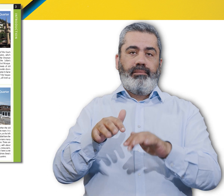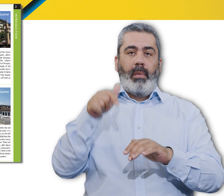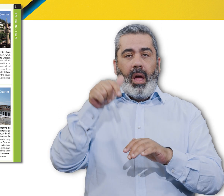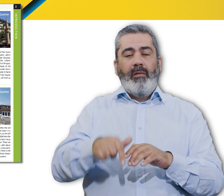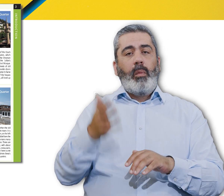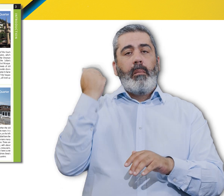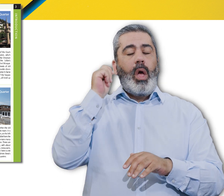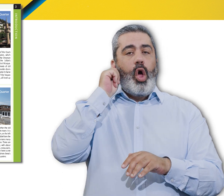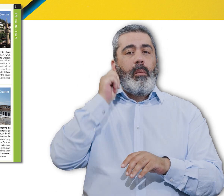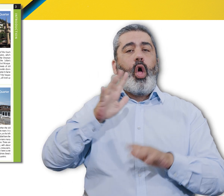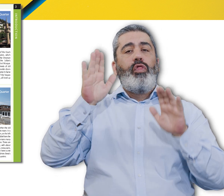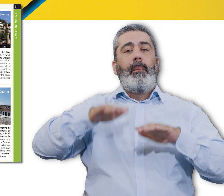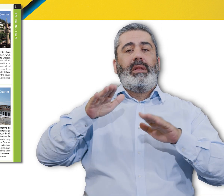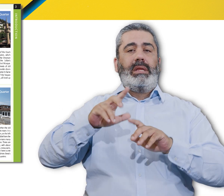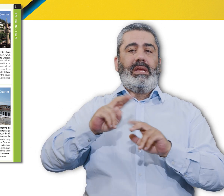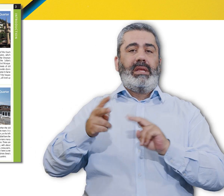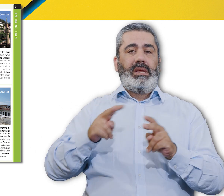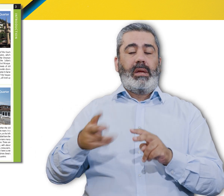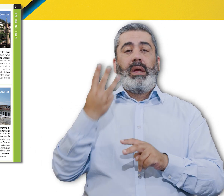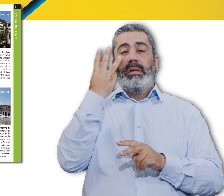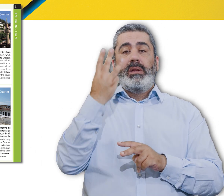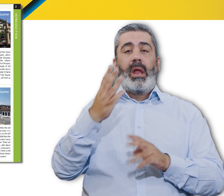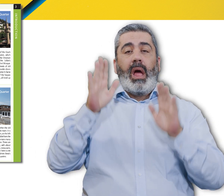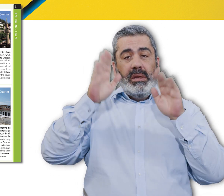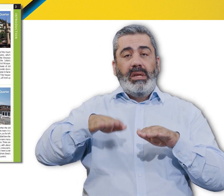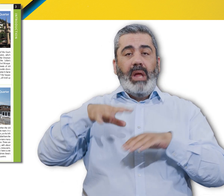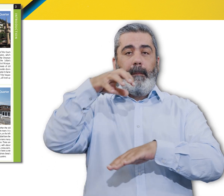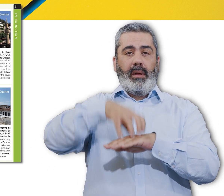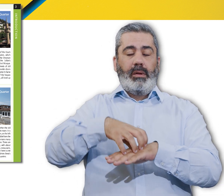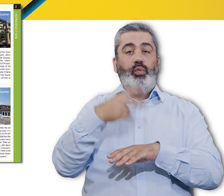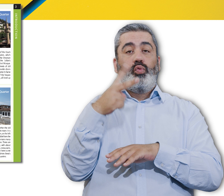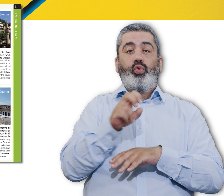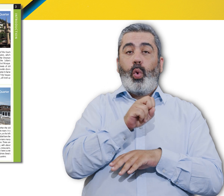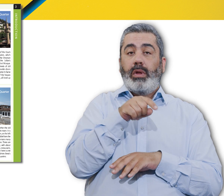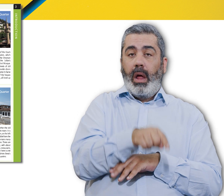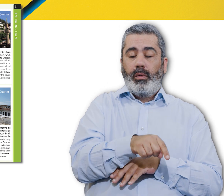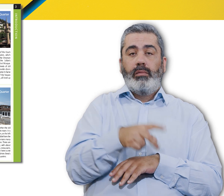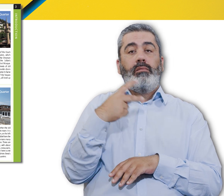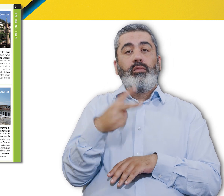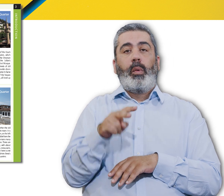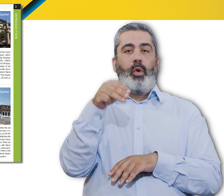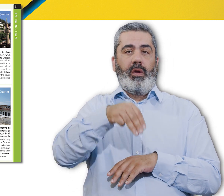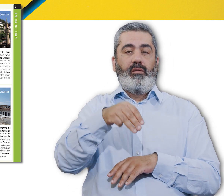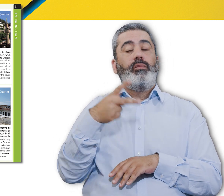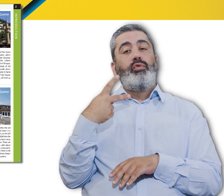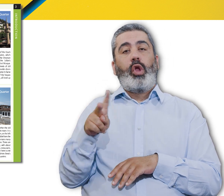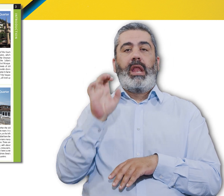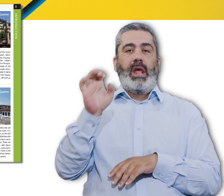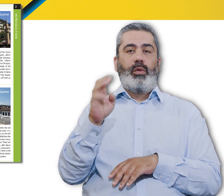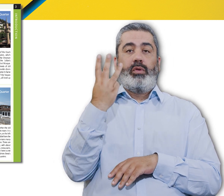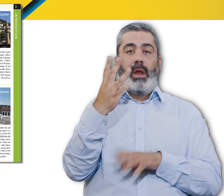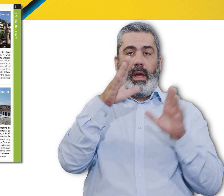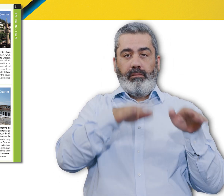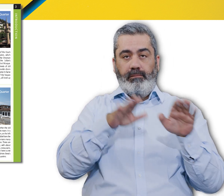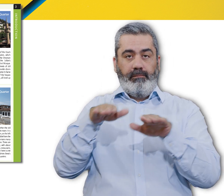as the Ottoman Quarter, with 3 grand mosques, the Sultan's Mosque, the Lead Mosque and the Bachelor's Mosque. Mangalm Quarter